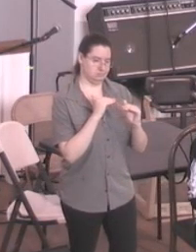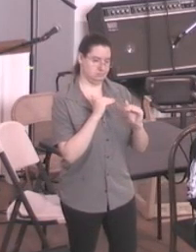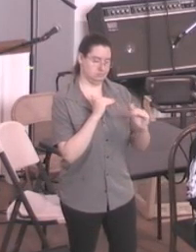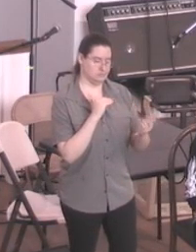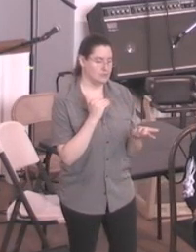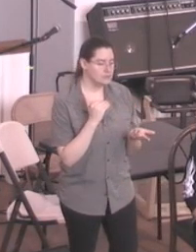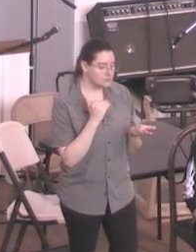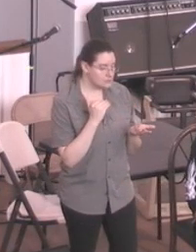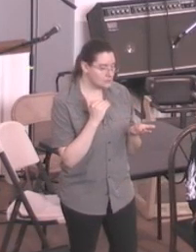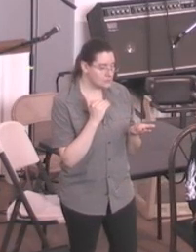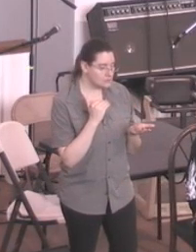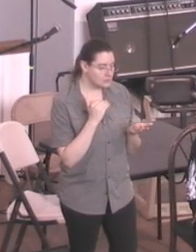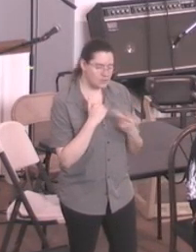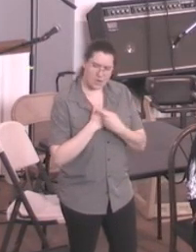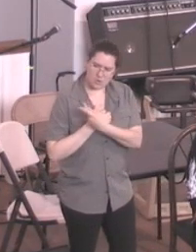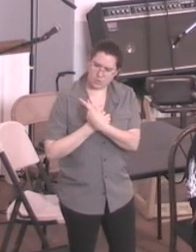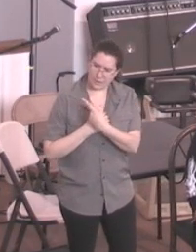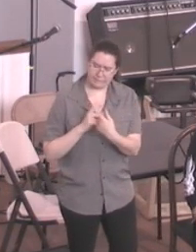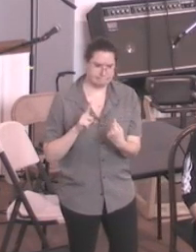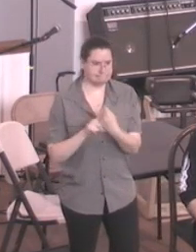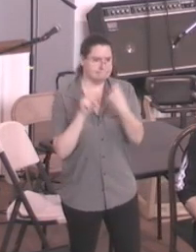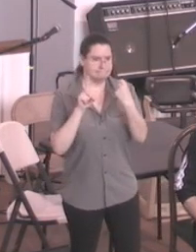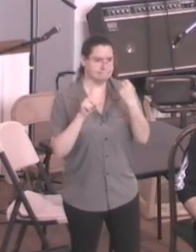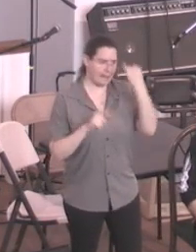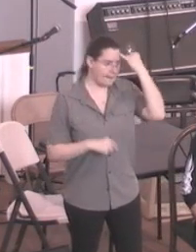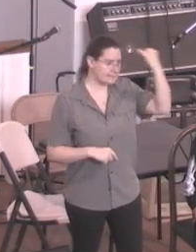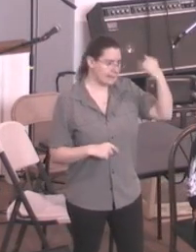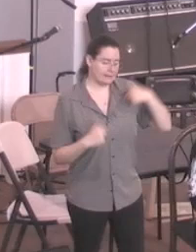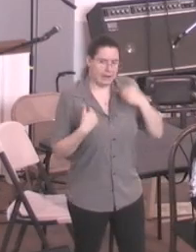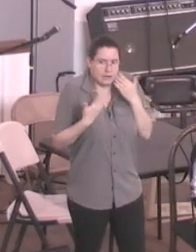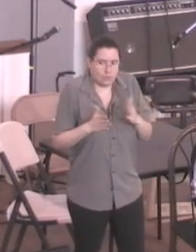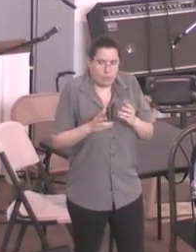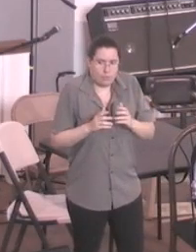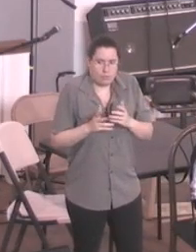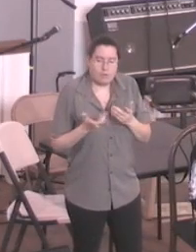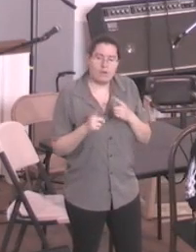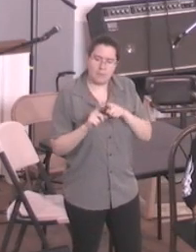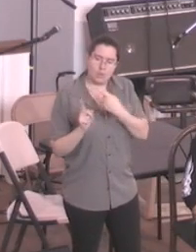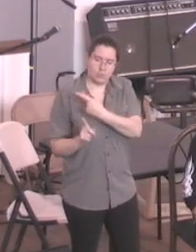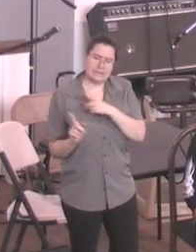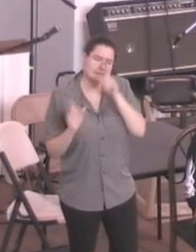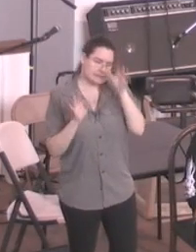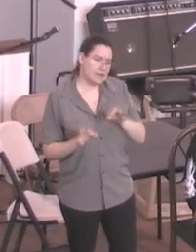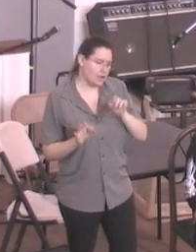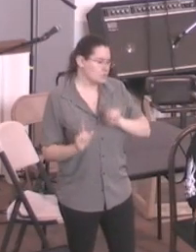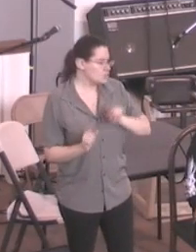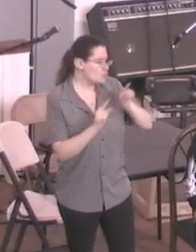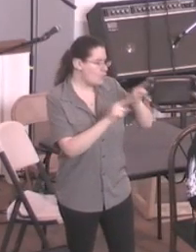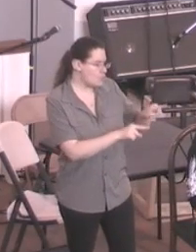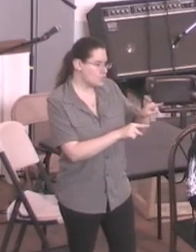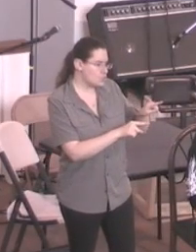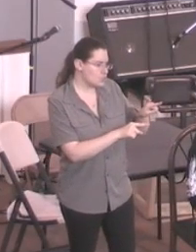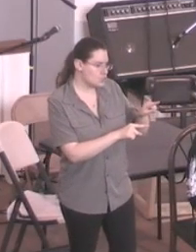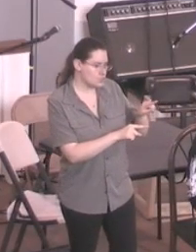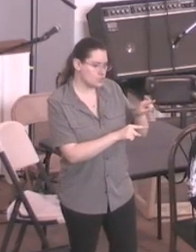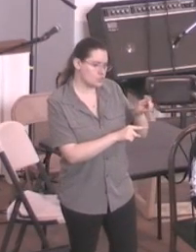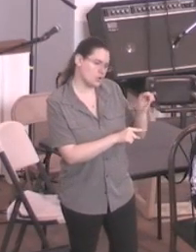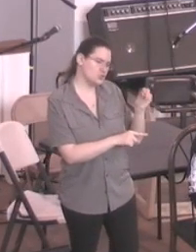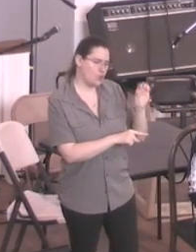So I don't know what gave us the wild hair idea, but we decided we were going to go to this place where Joyce told us